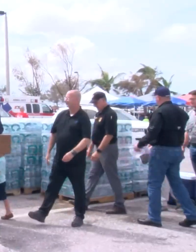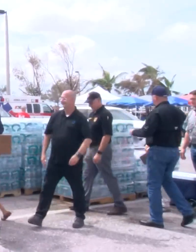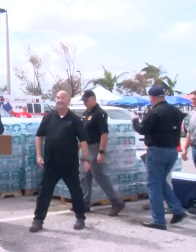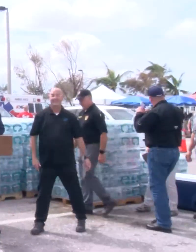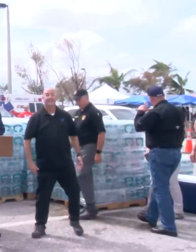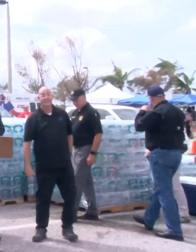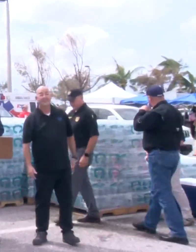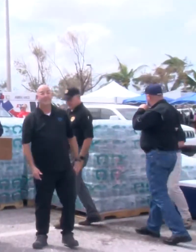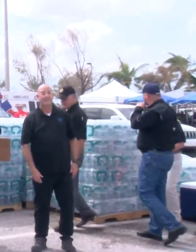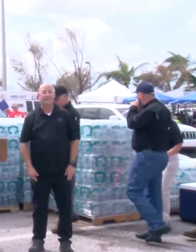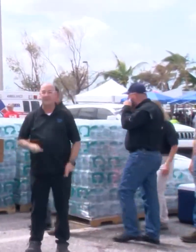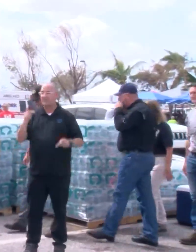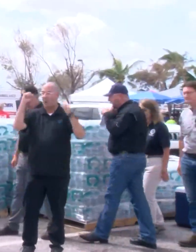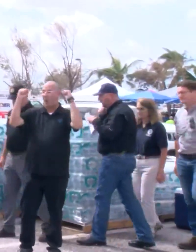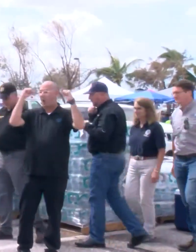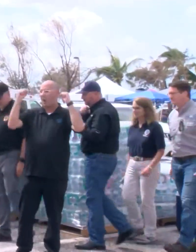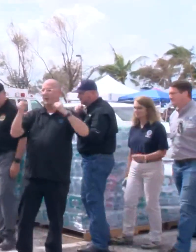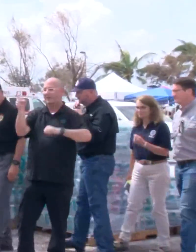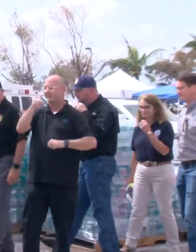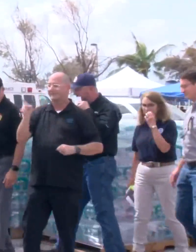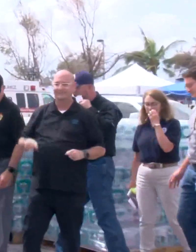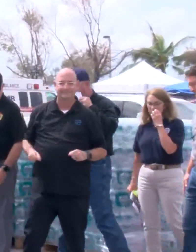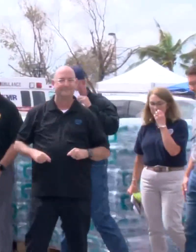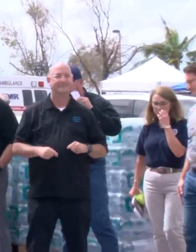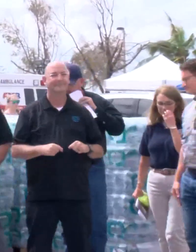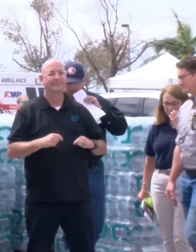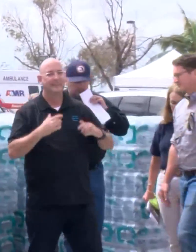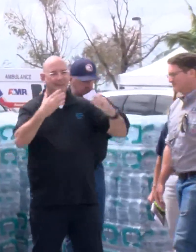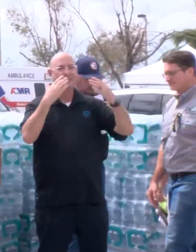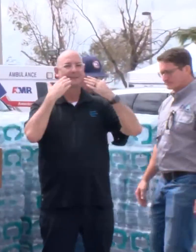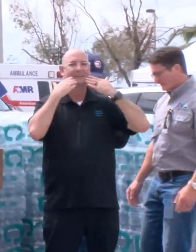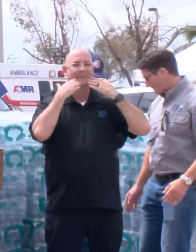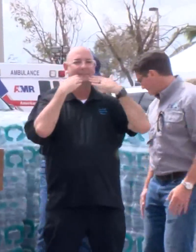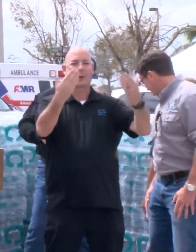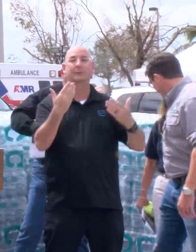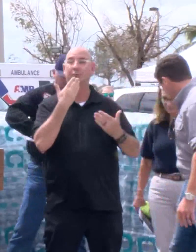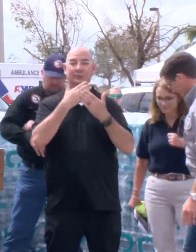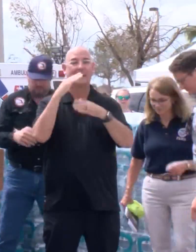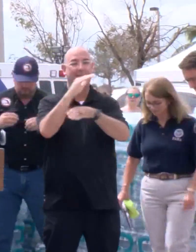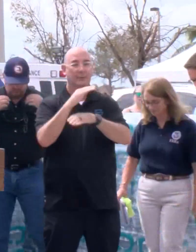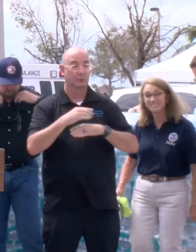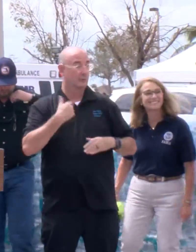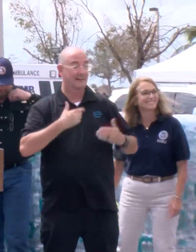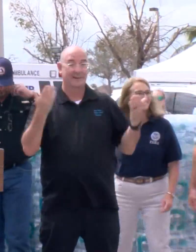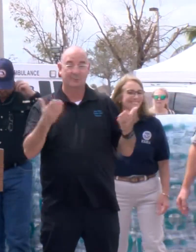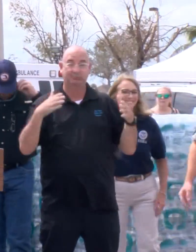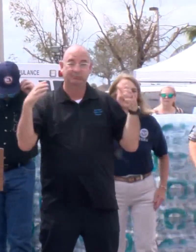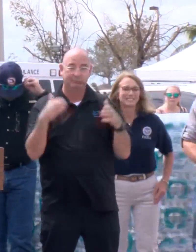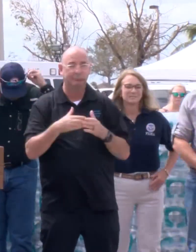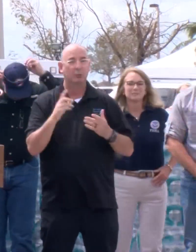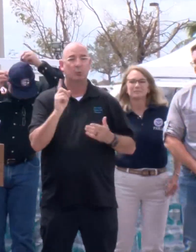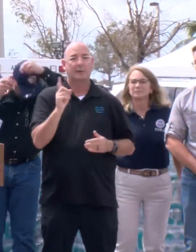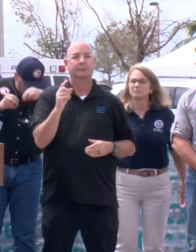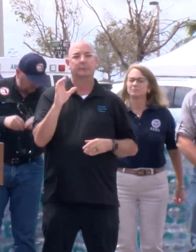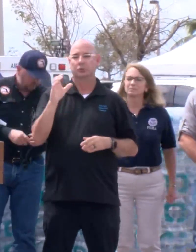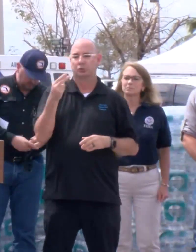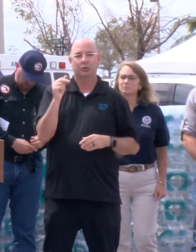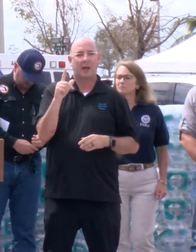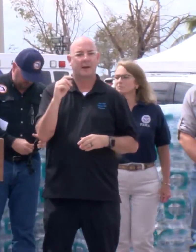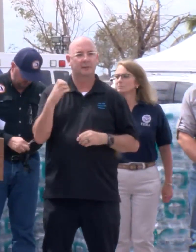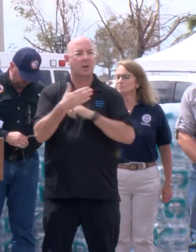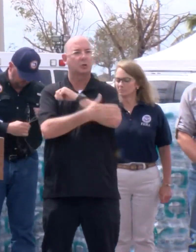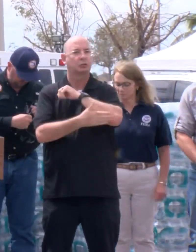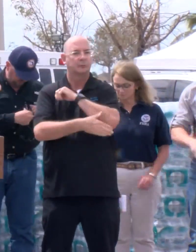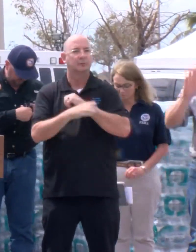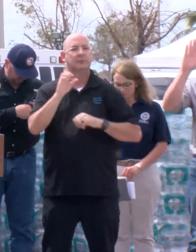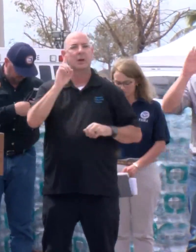Thanks so much. Well, good afternoon. We're here at the Charlotte County Disaster Recovery Center. Joining me is